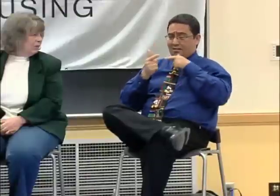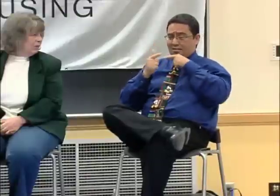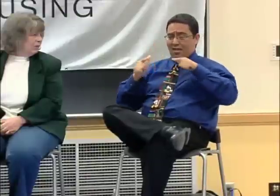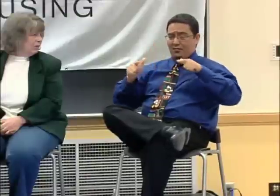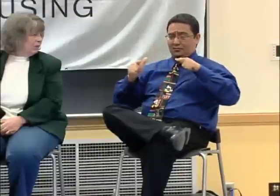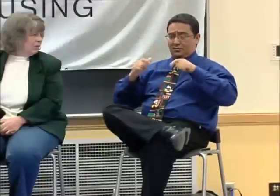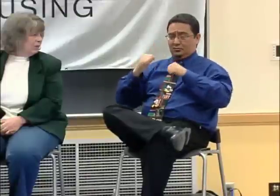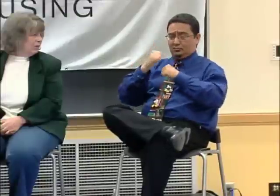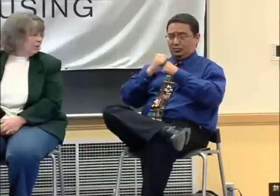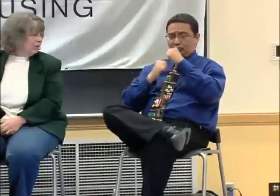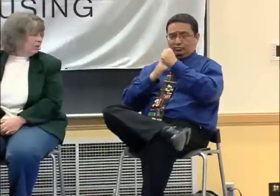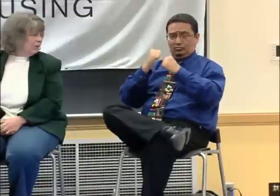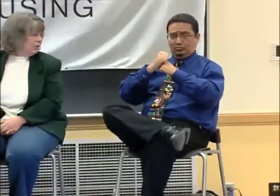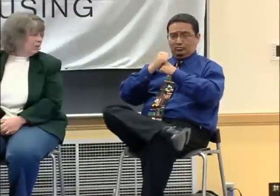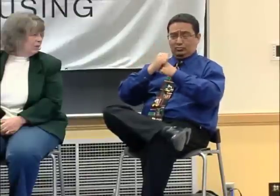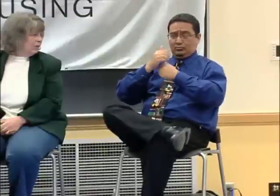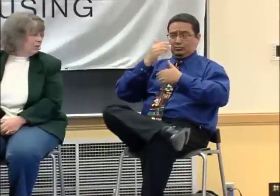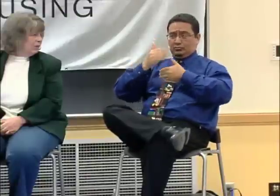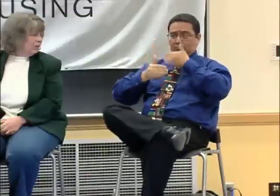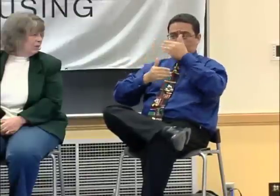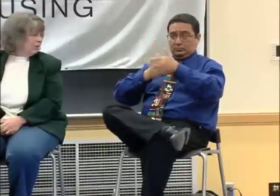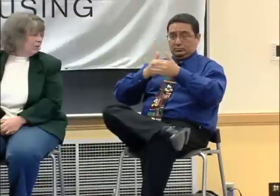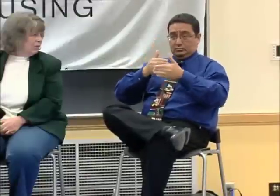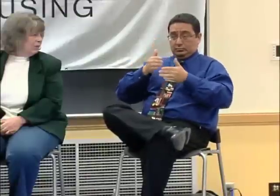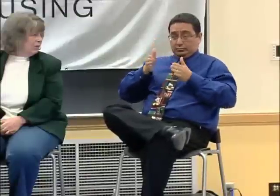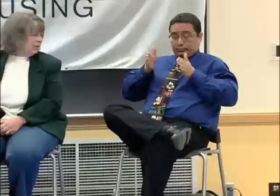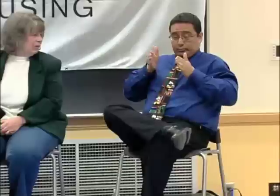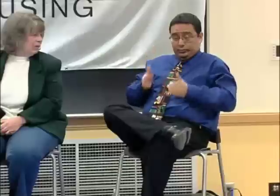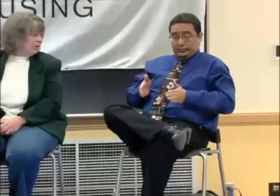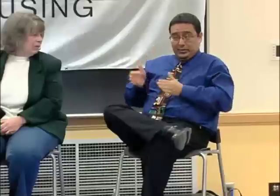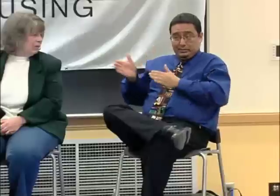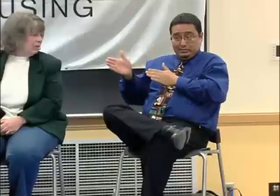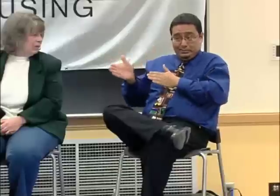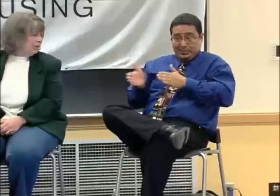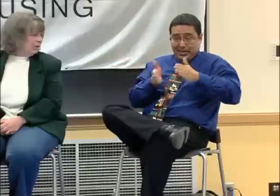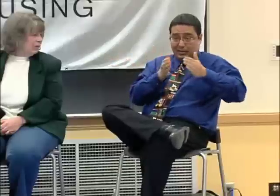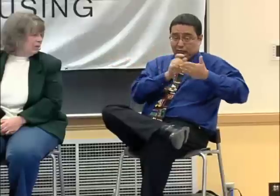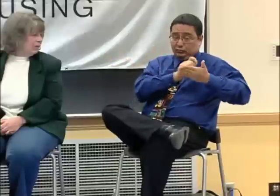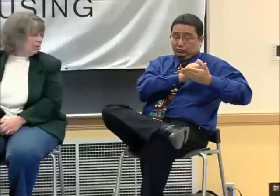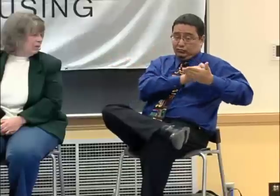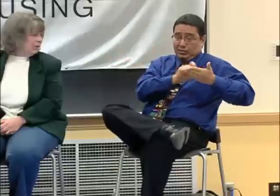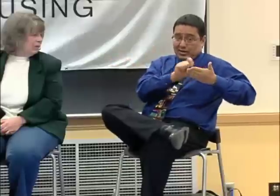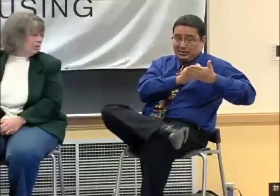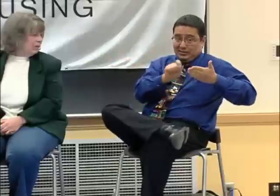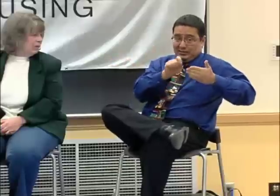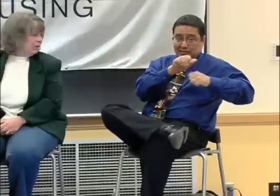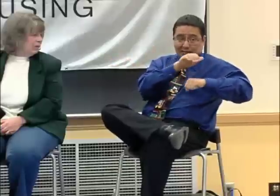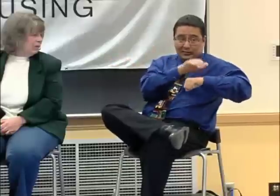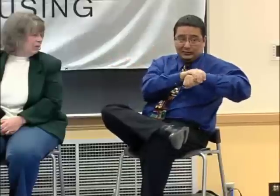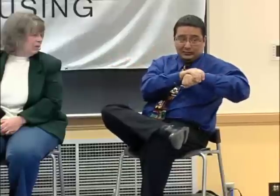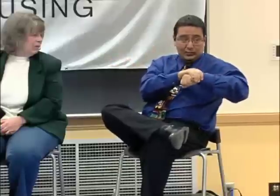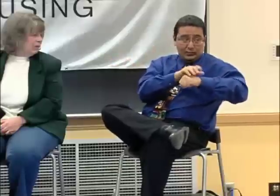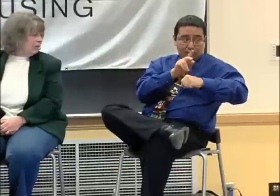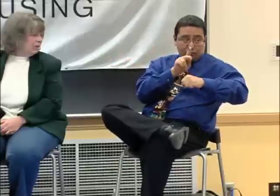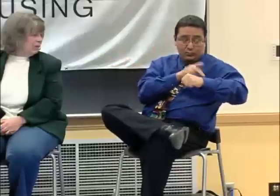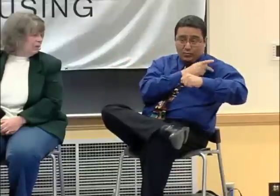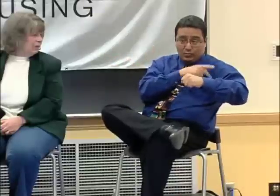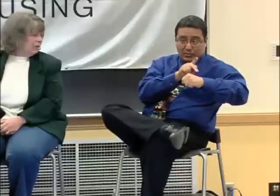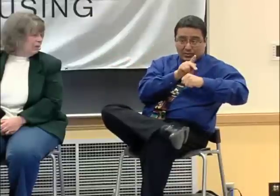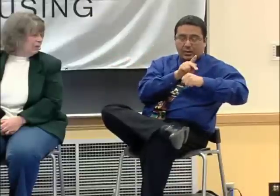your experience and you have a language structure in ASL, and then the person plans to write it in English,